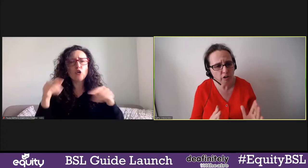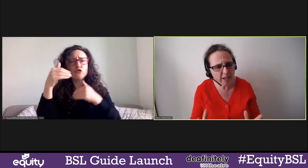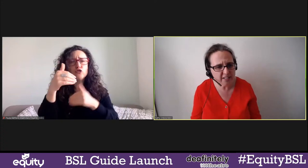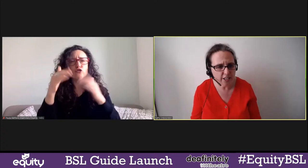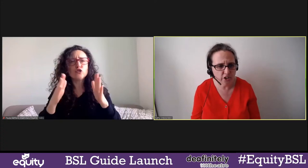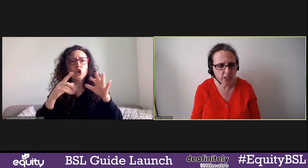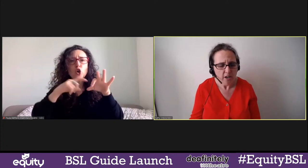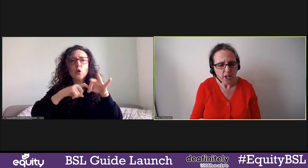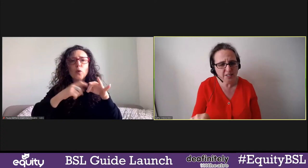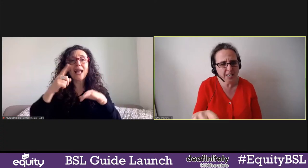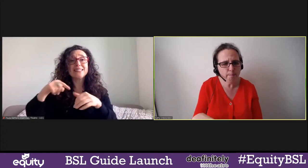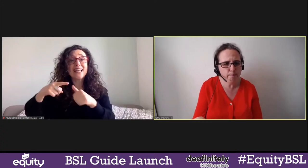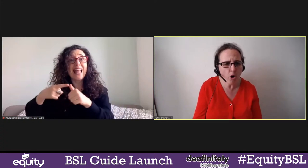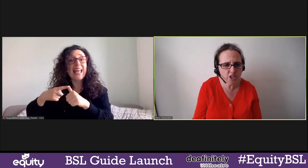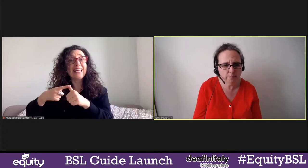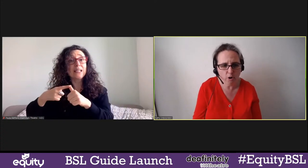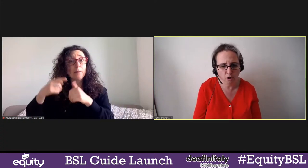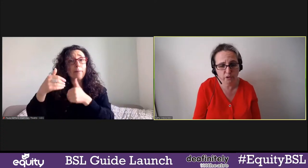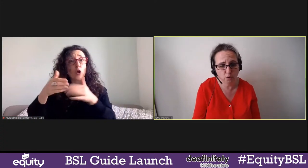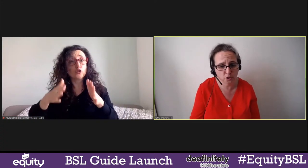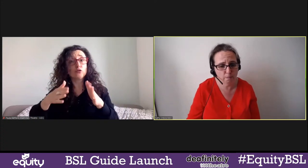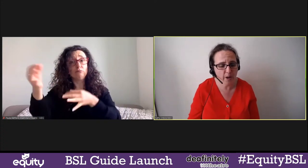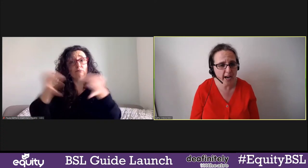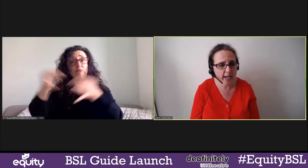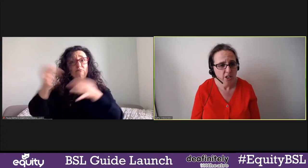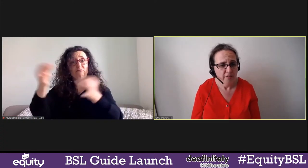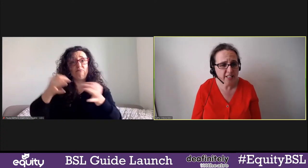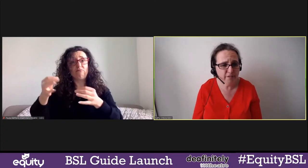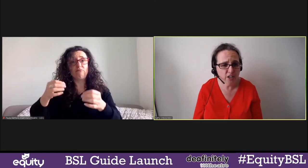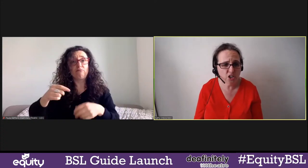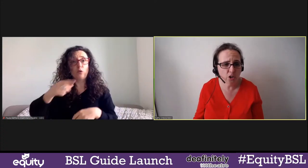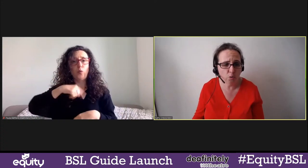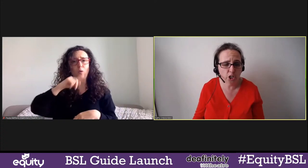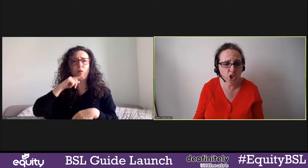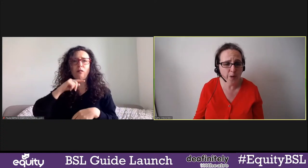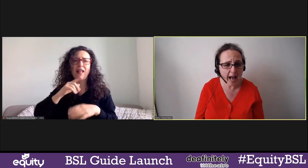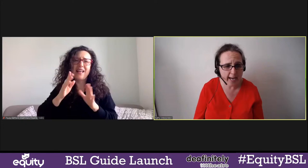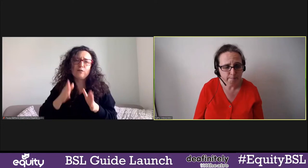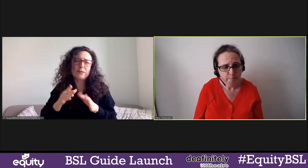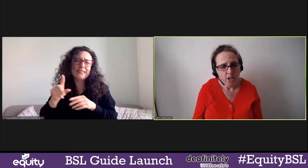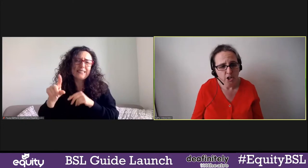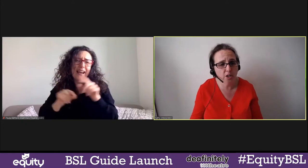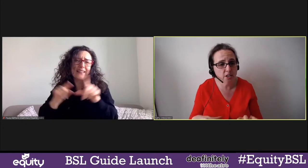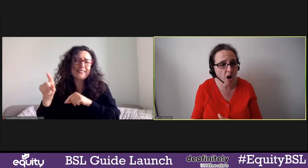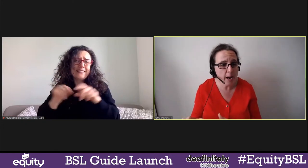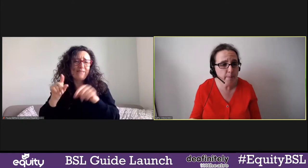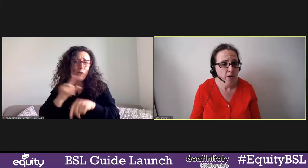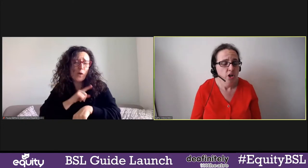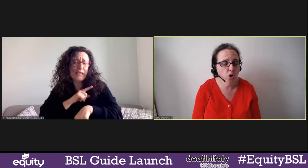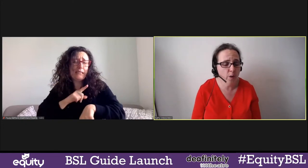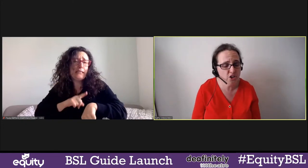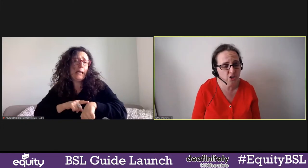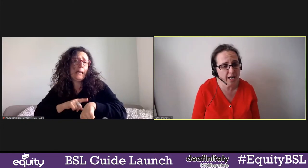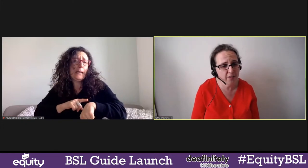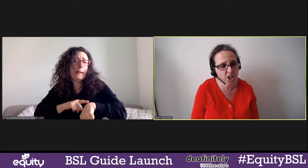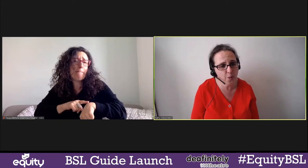the session, you see at the bottom of your Zoom page, there's a function called Q&A. You can type your question in the Q&A